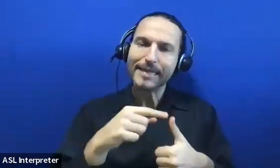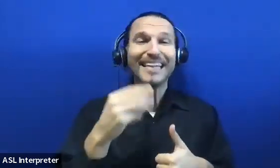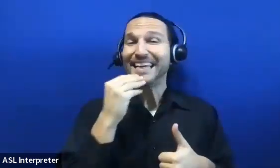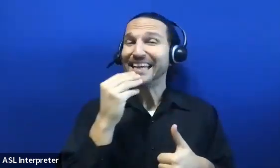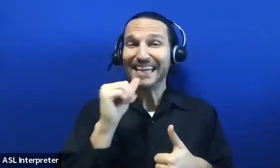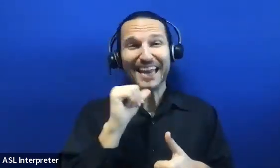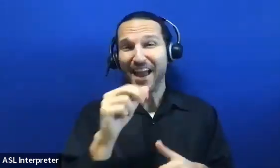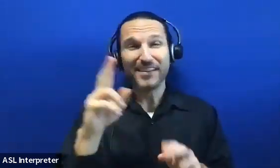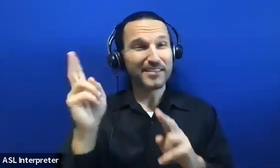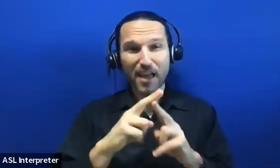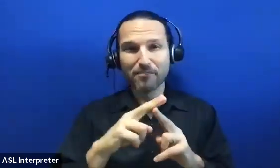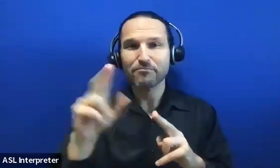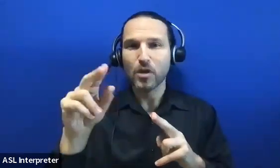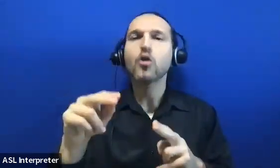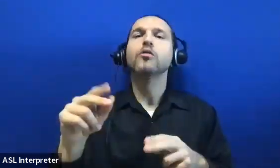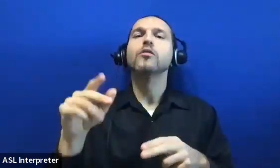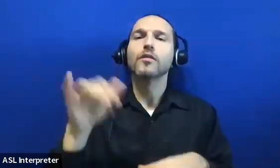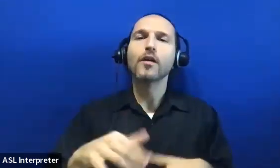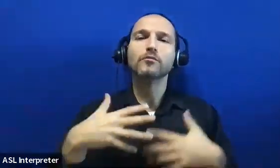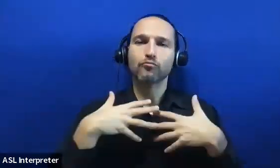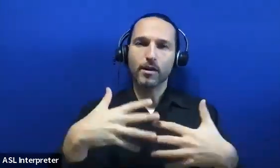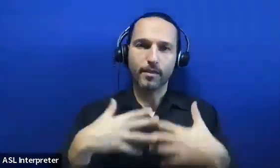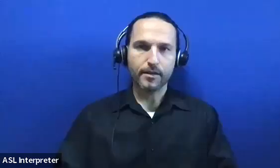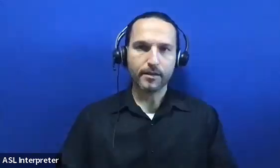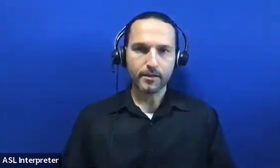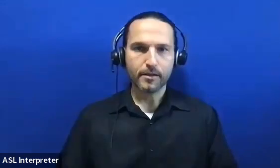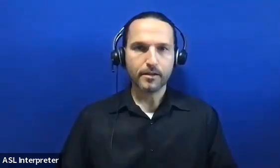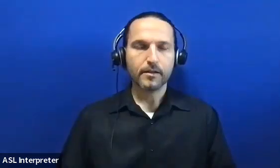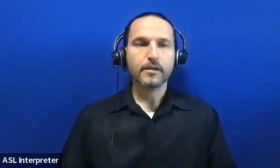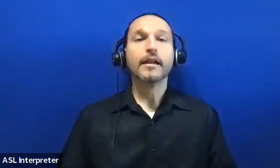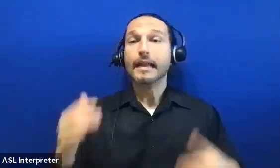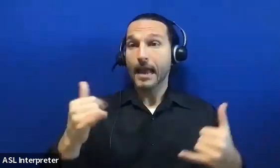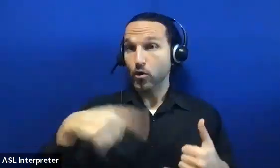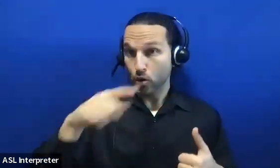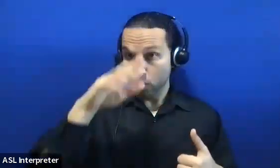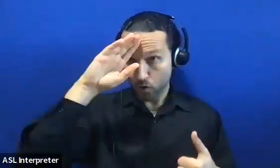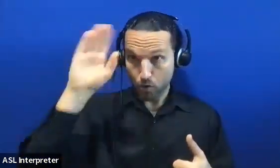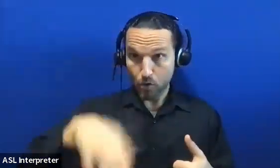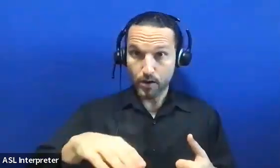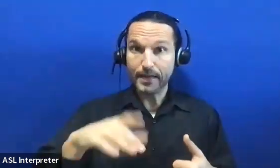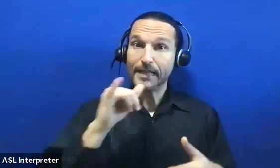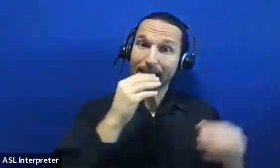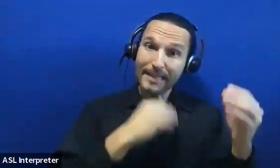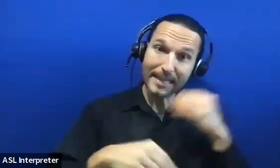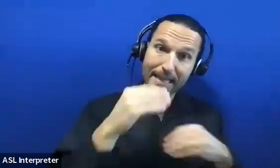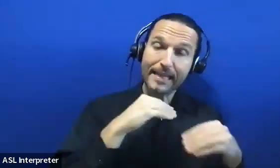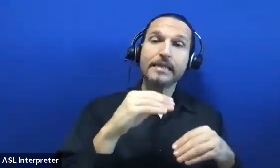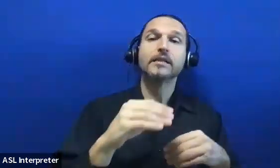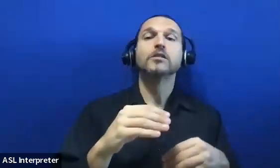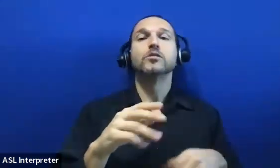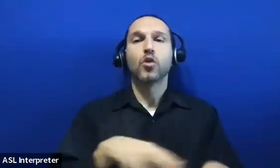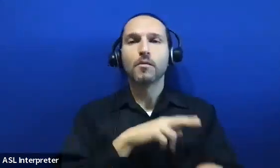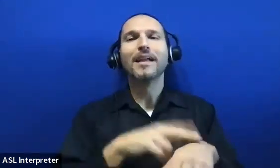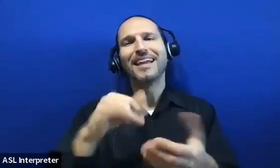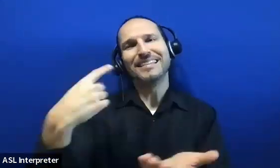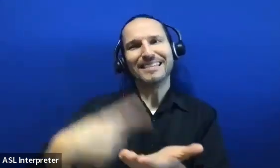most important thing. Breathing is. So now that we know what happens when we eat and swallow normally,